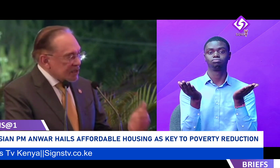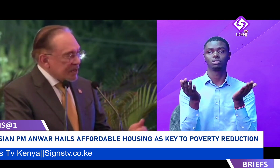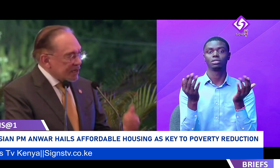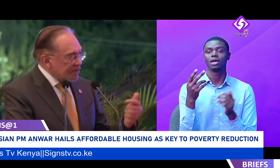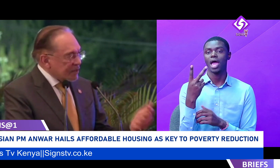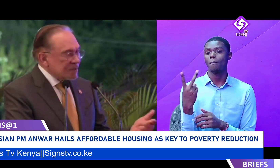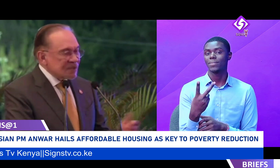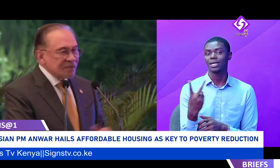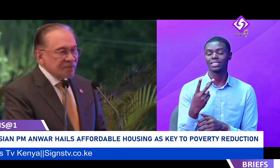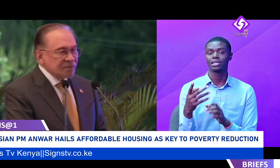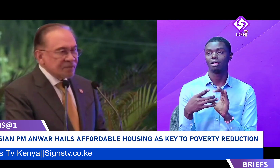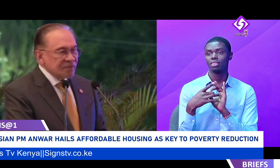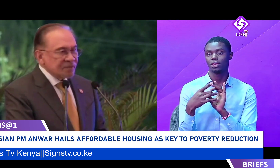trade investments.